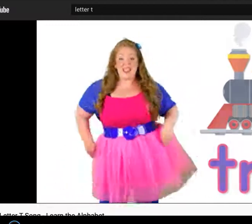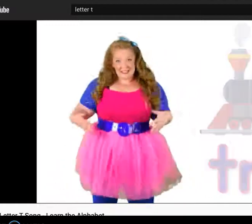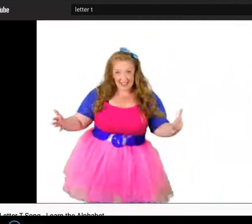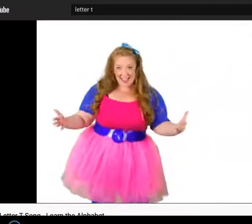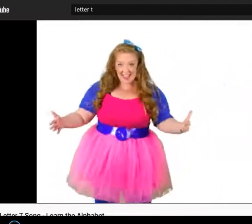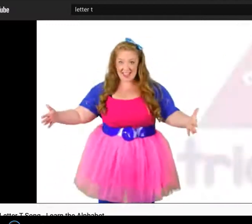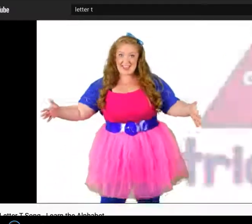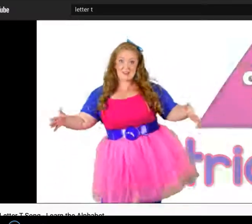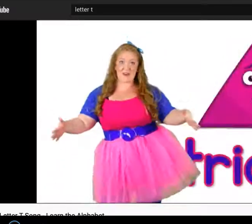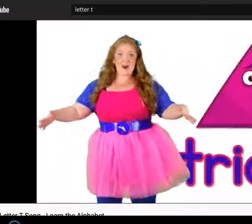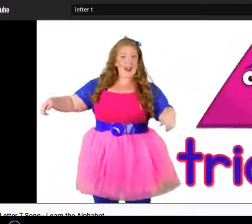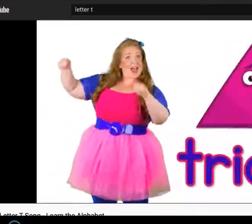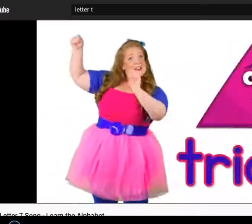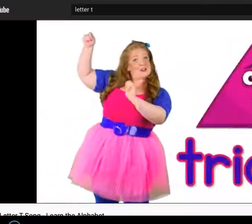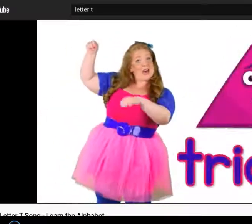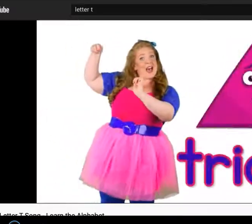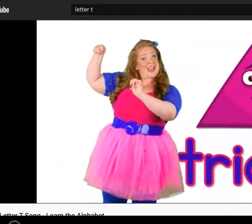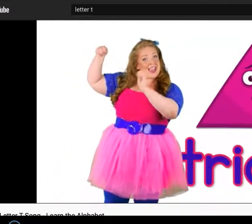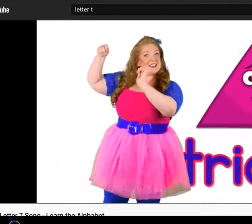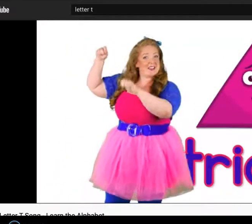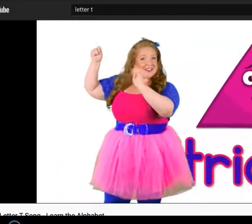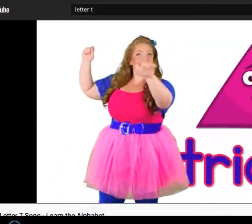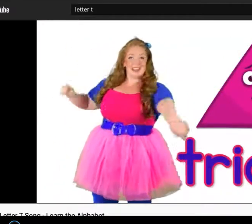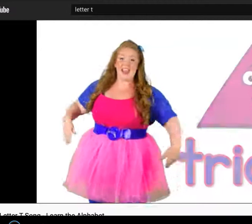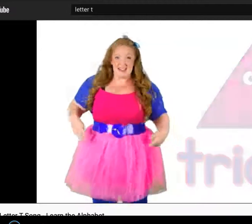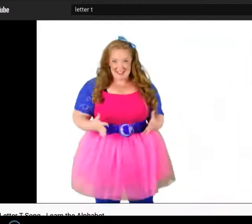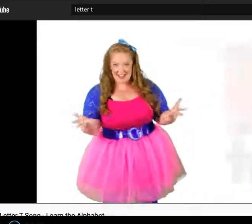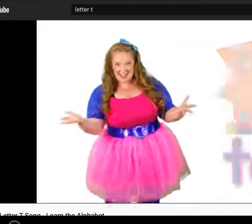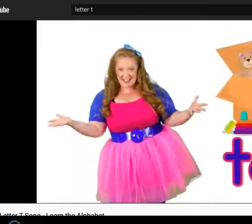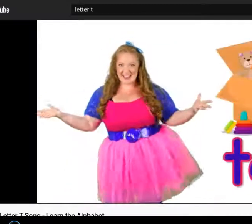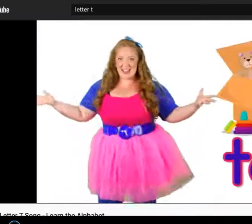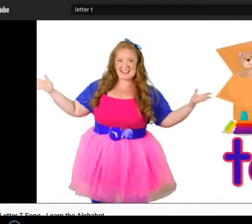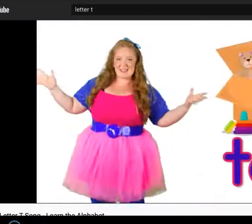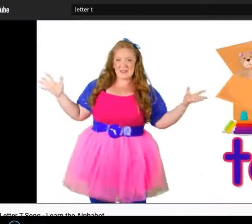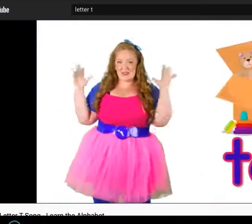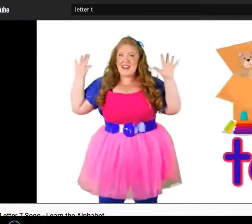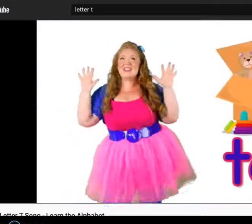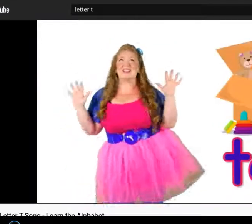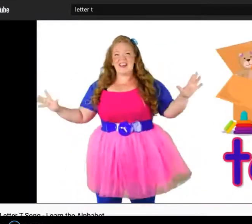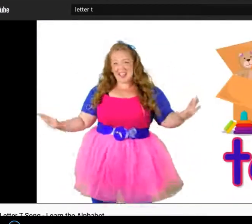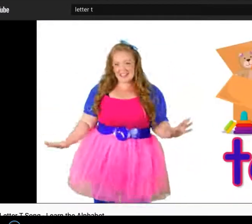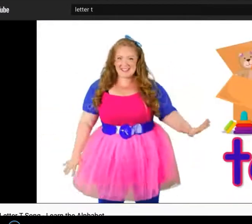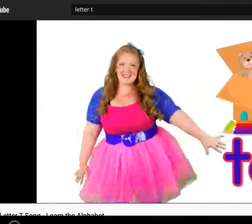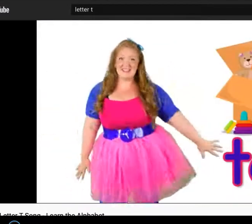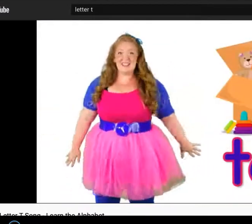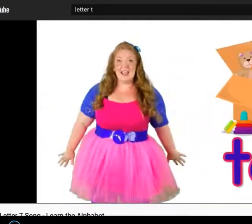T is for a triangle. T is for toys.